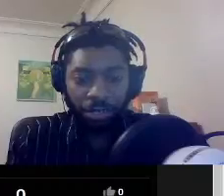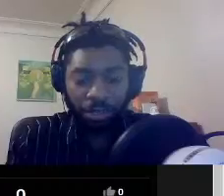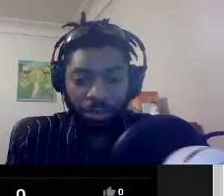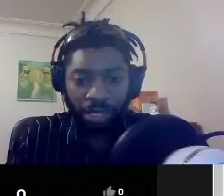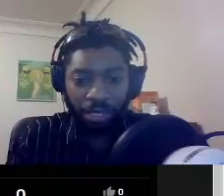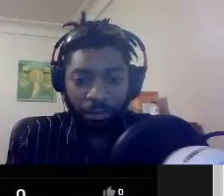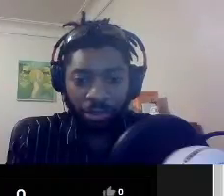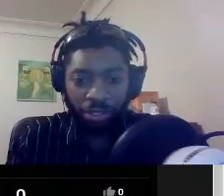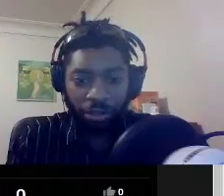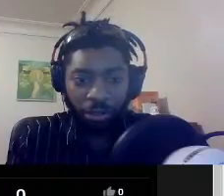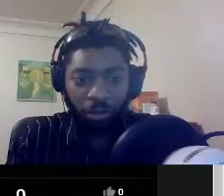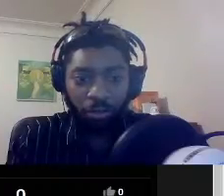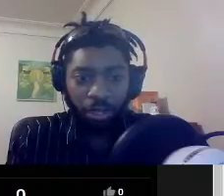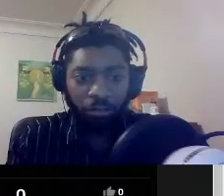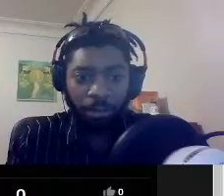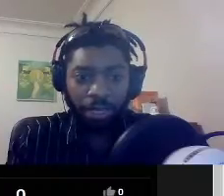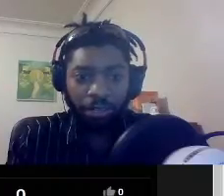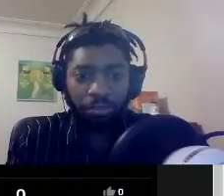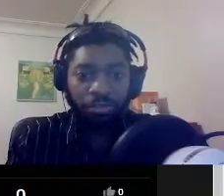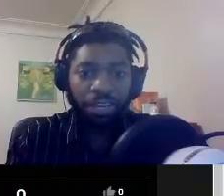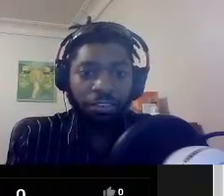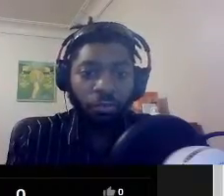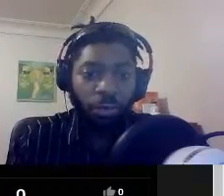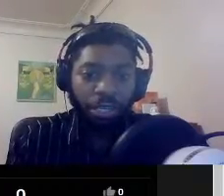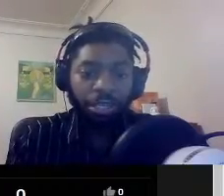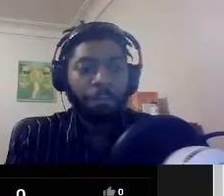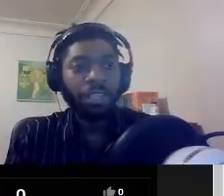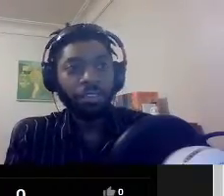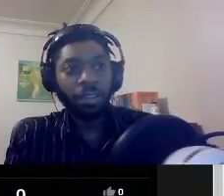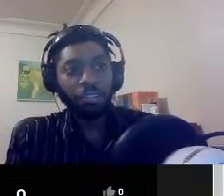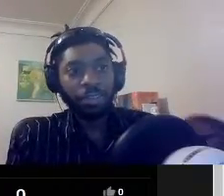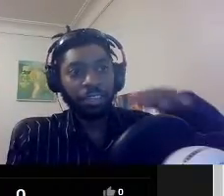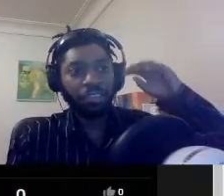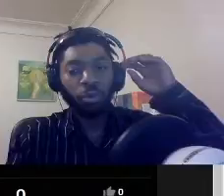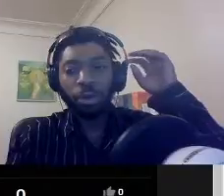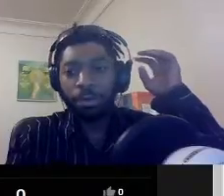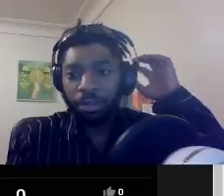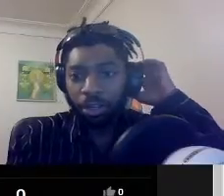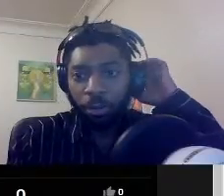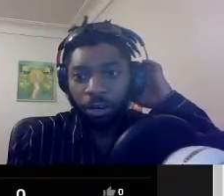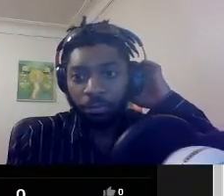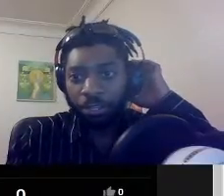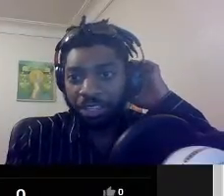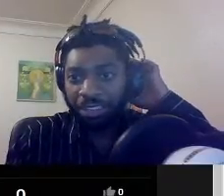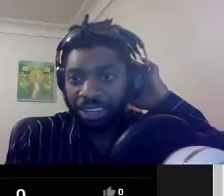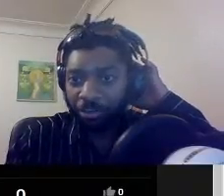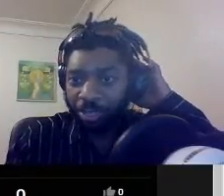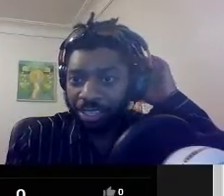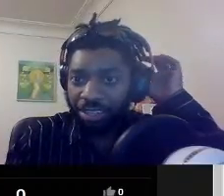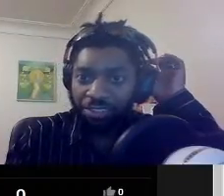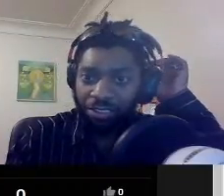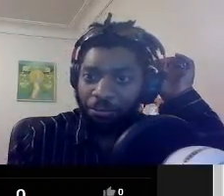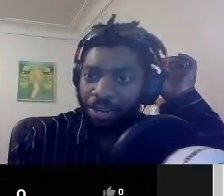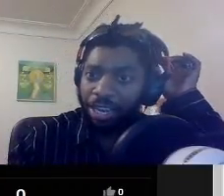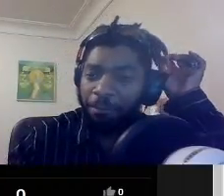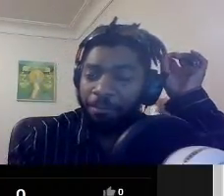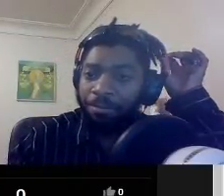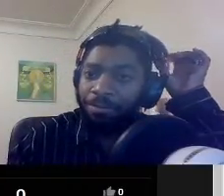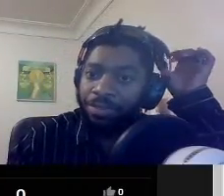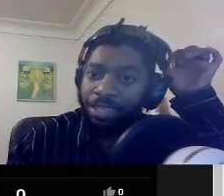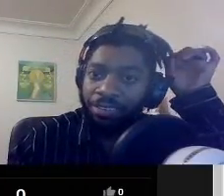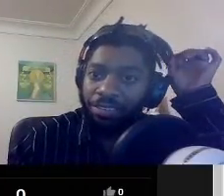Clark, Elko, Nye, and Washco, those are going to remain closed for the next week. So Las Vegas, no bars for at least the next week, guys. Just